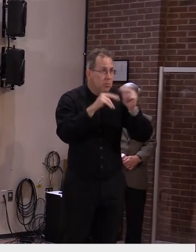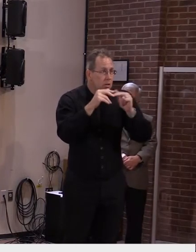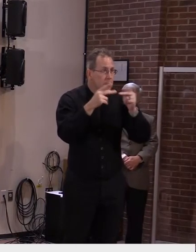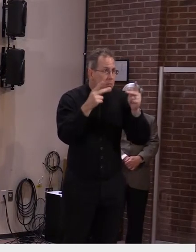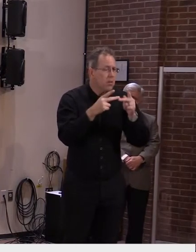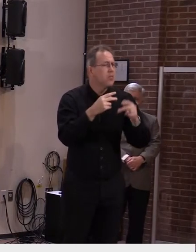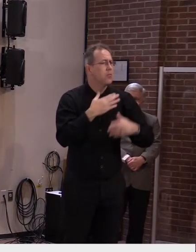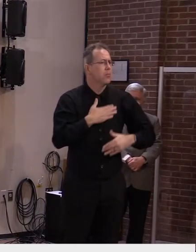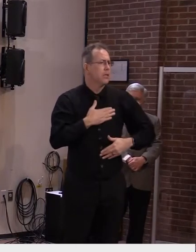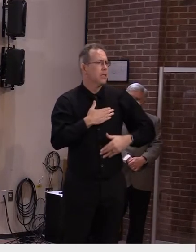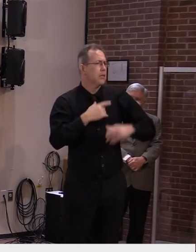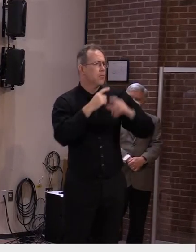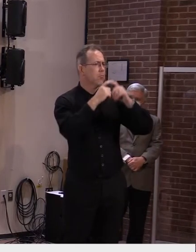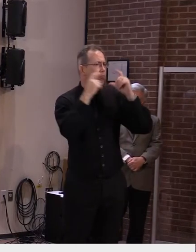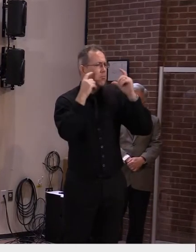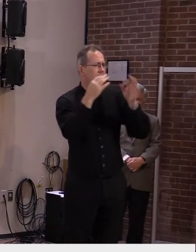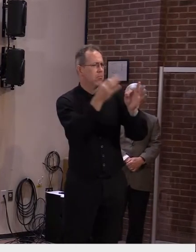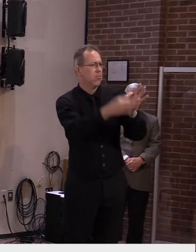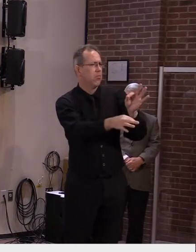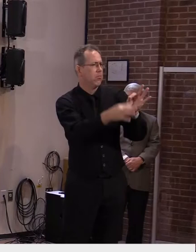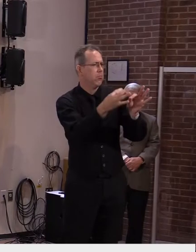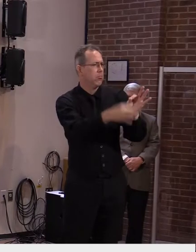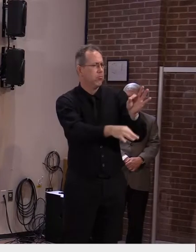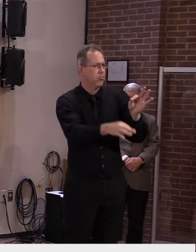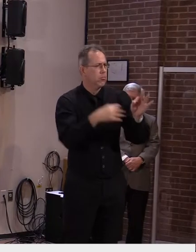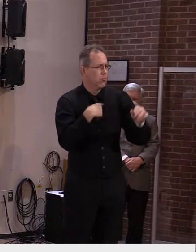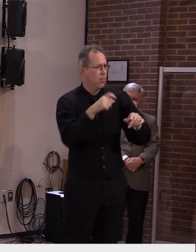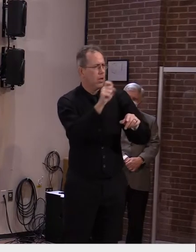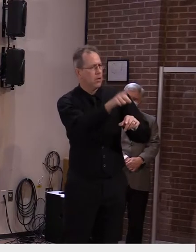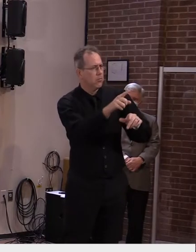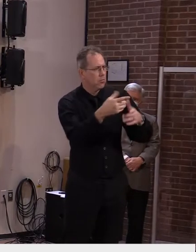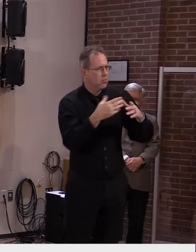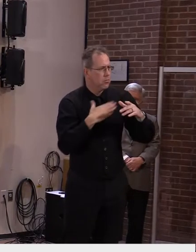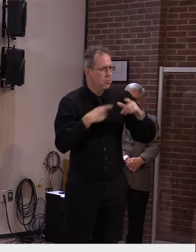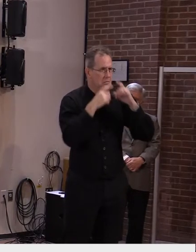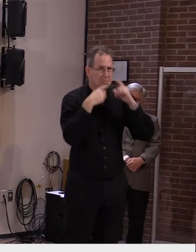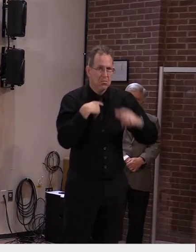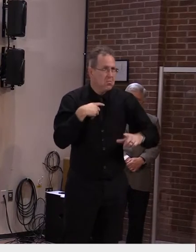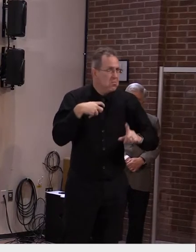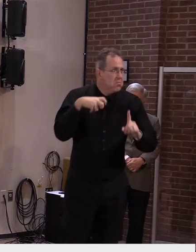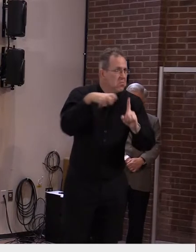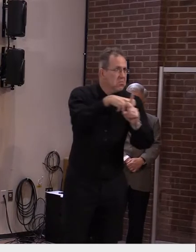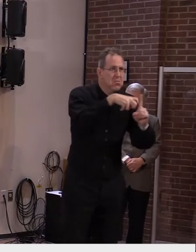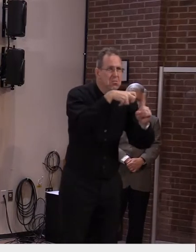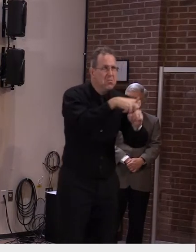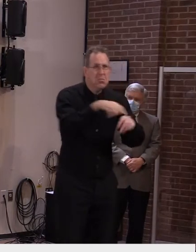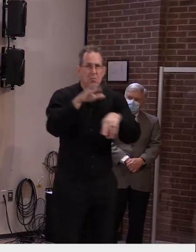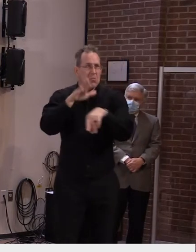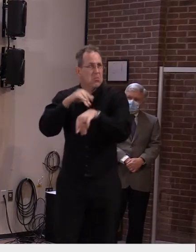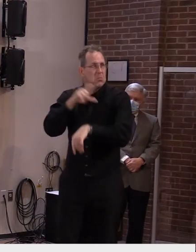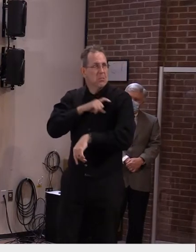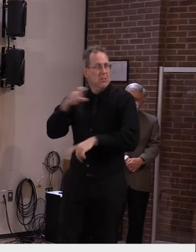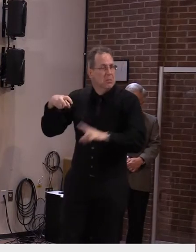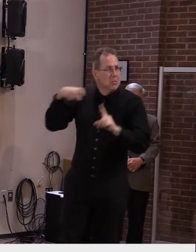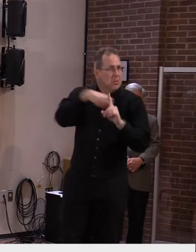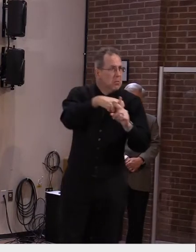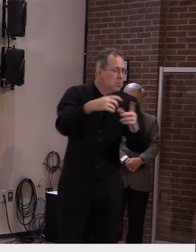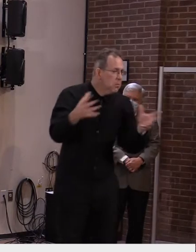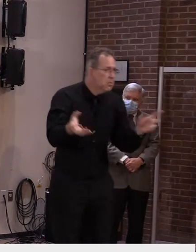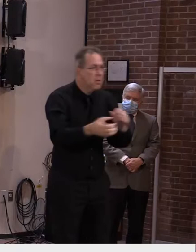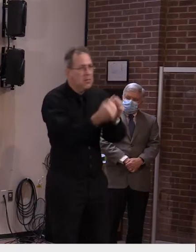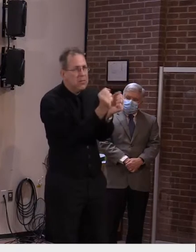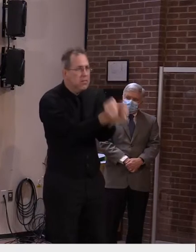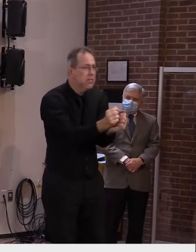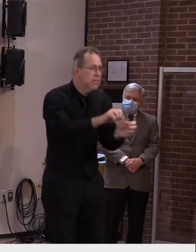but forcing people with a mask mandate doesn't necessarily make it so. There's no magic